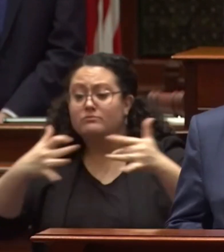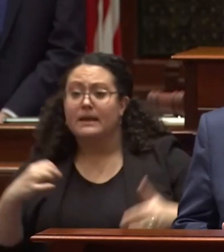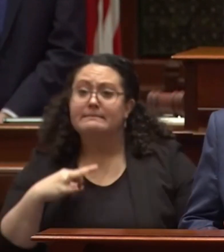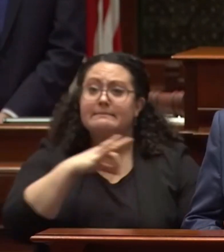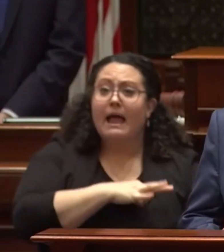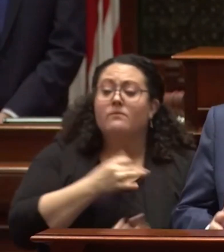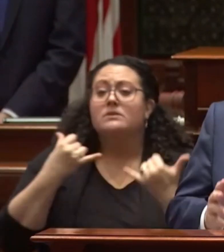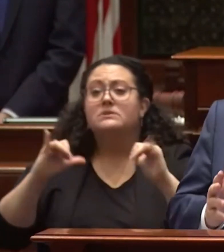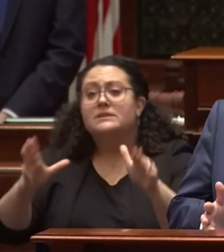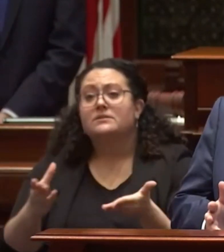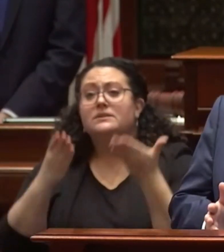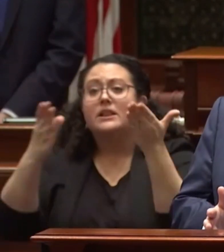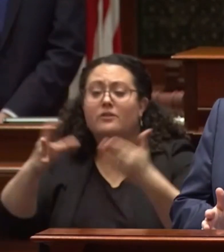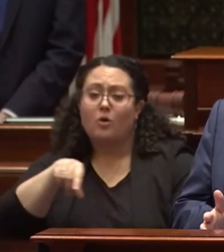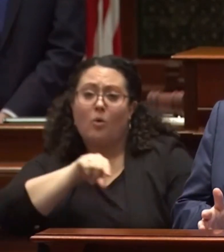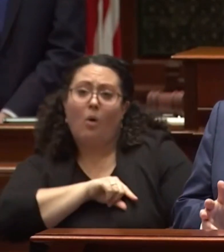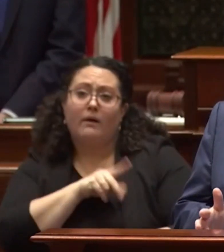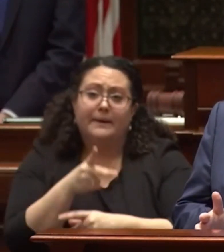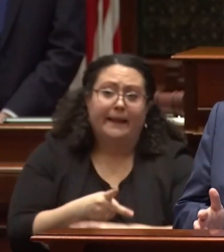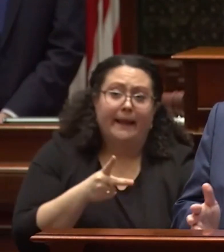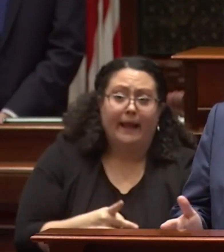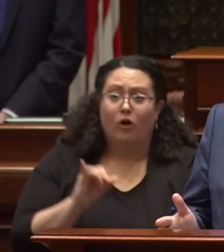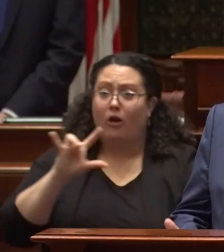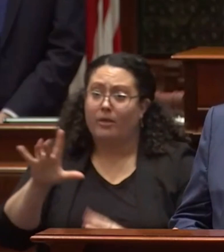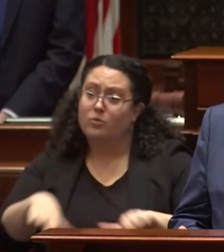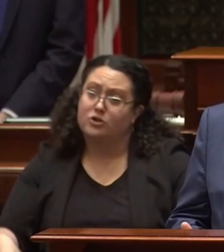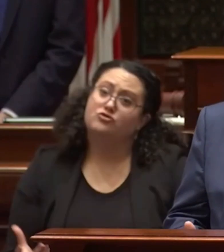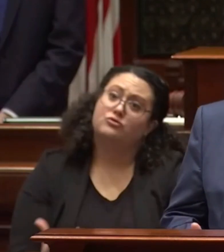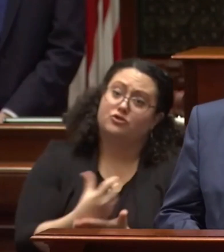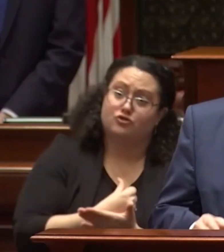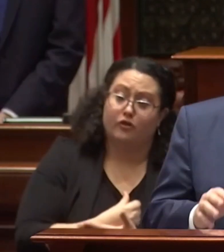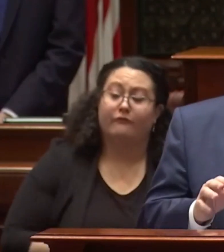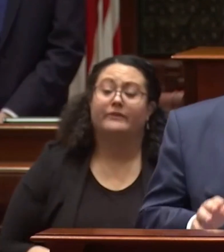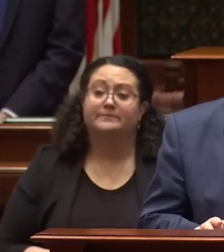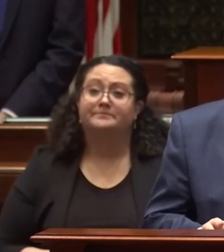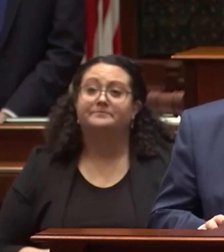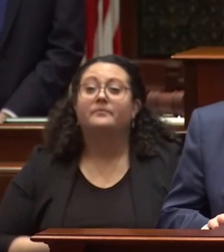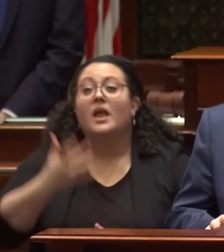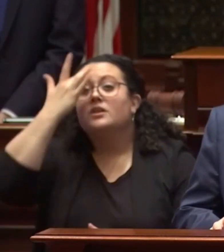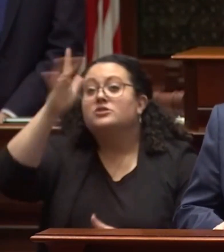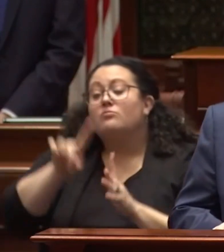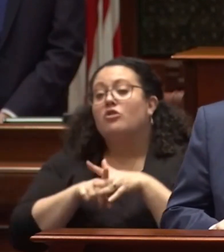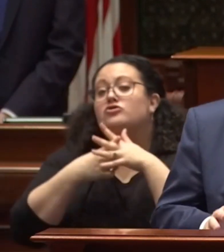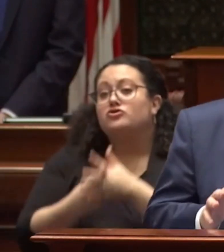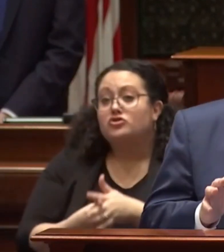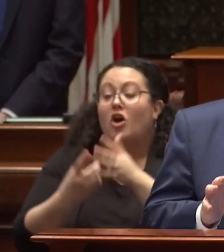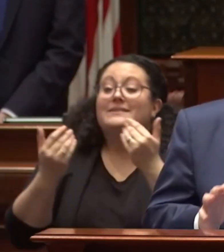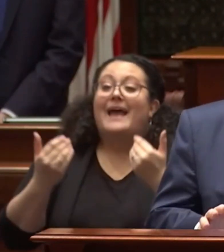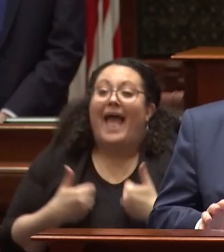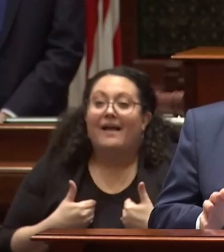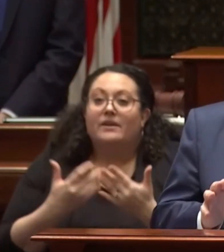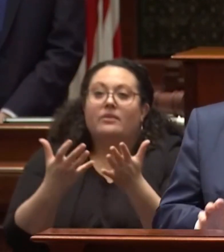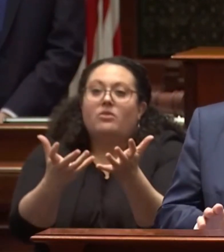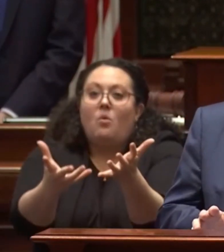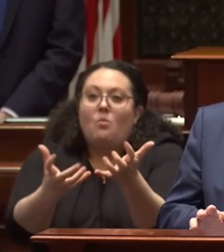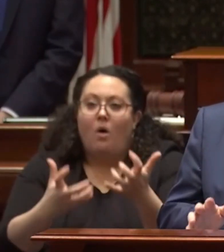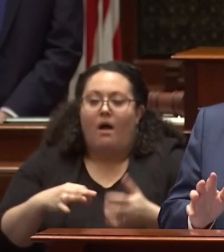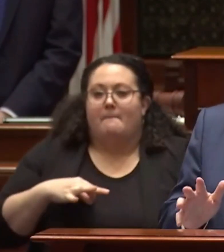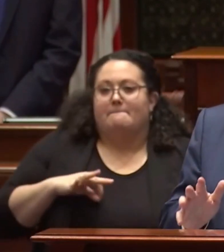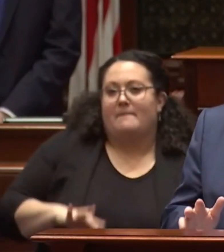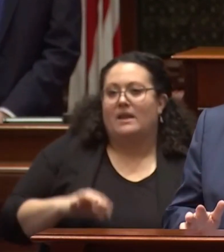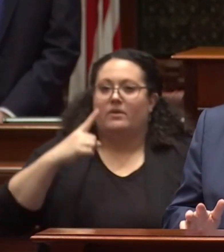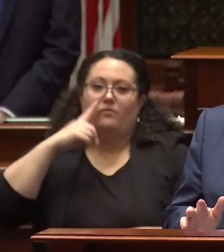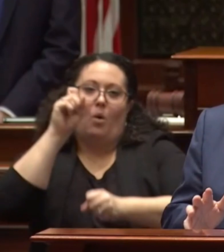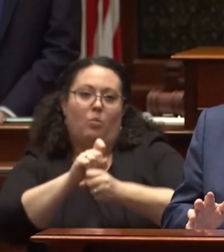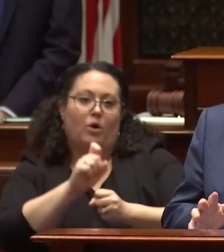while still delivering the quality care that Illinois children deserve. Smart Start is having the desired benefit